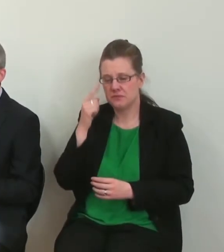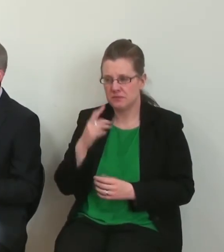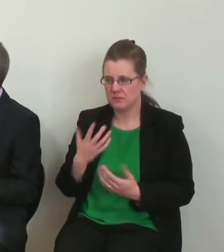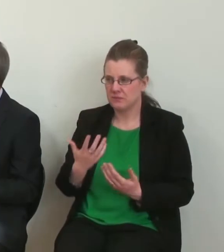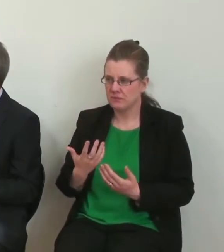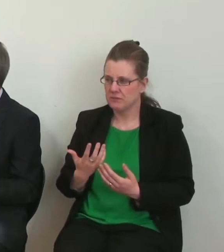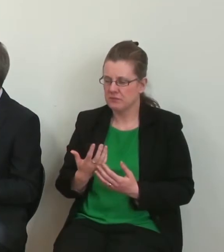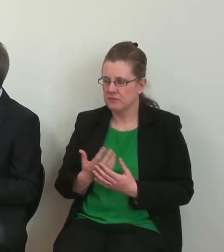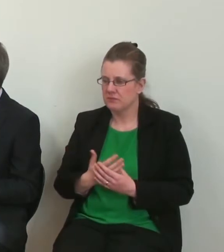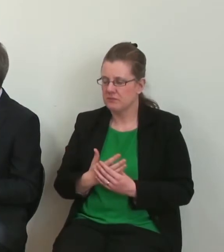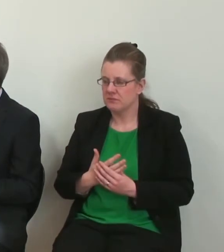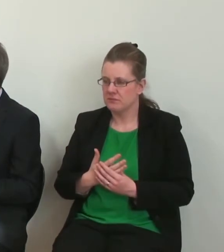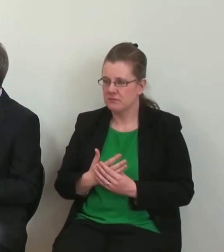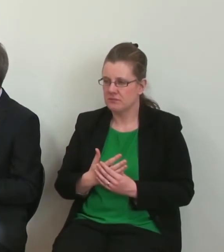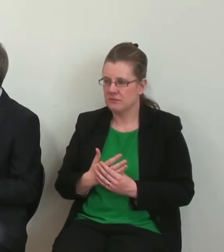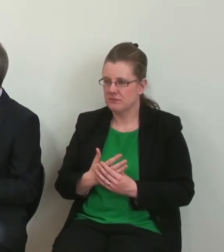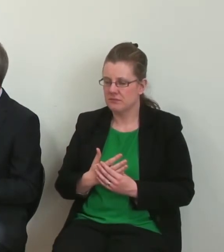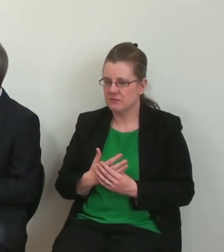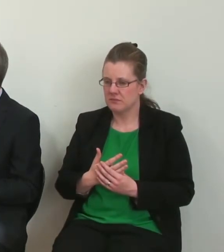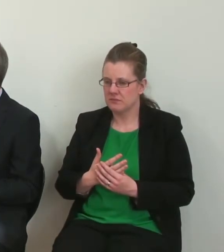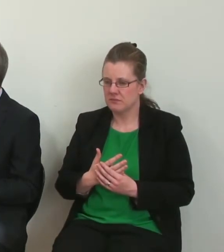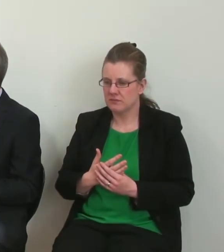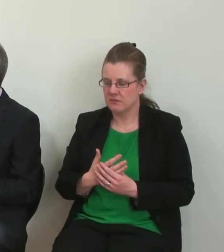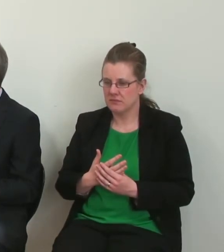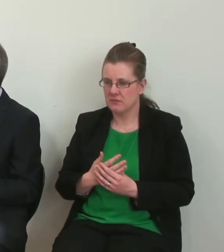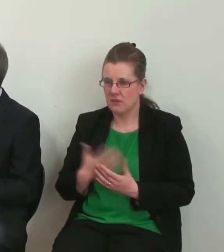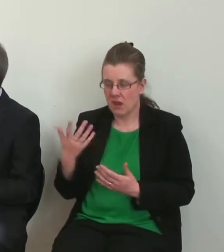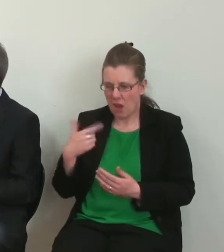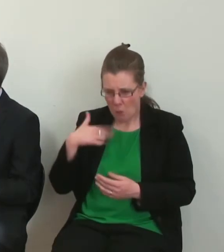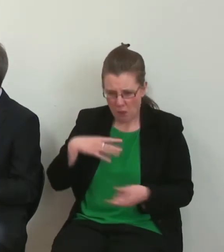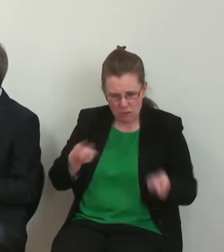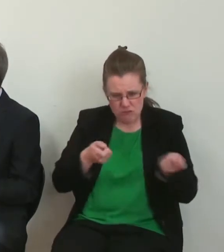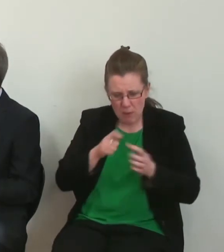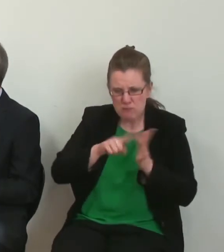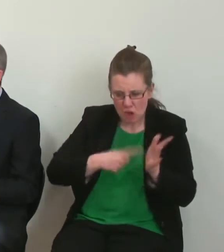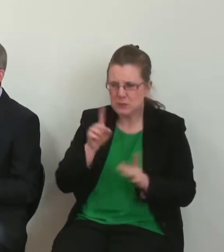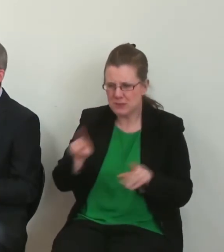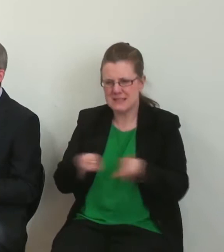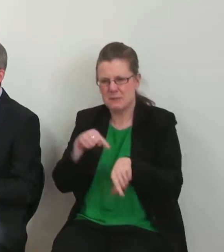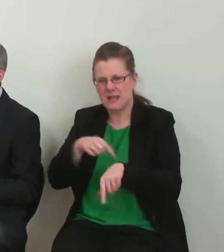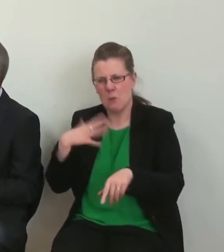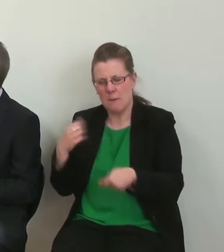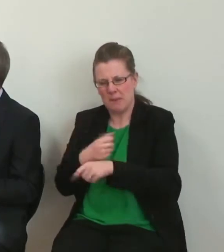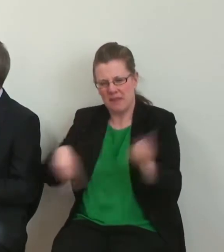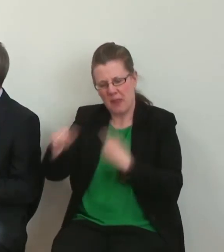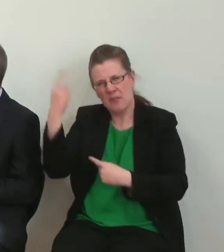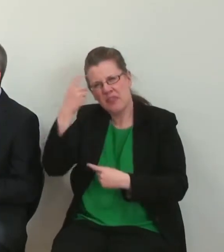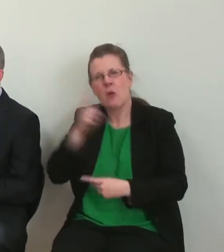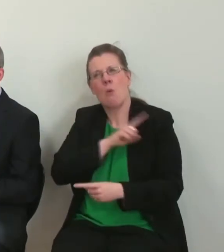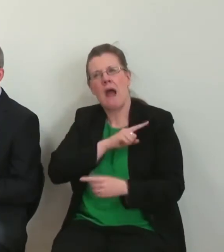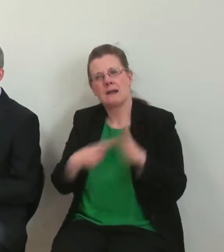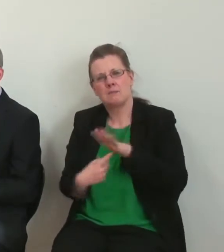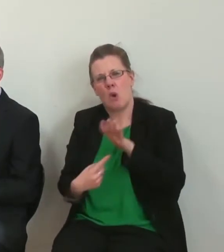not just not run some projects, but to really get people thinking about why is it important that we do